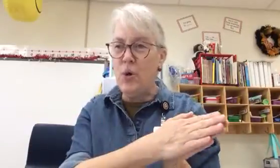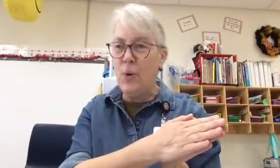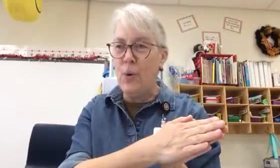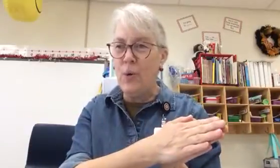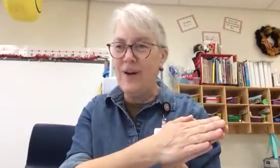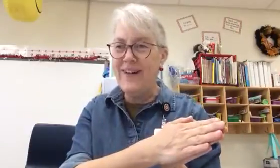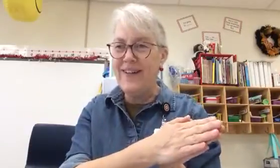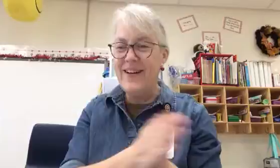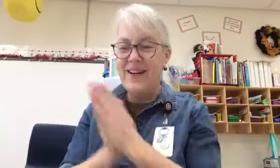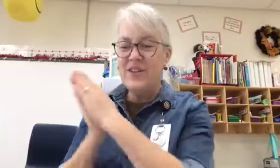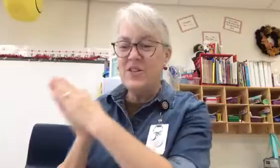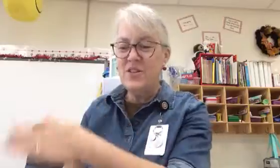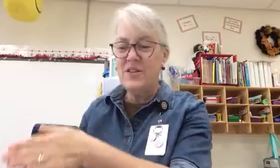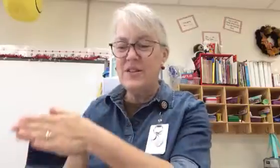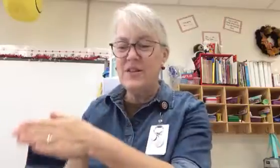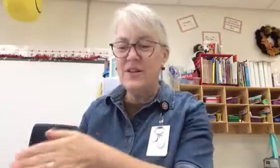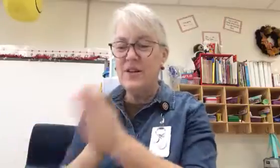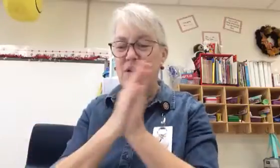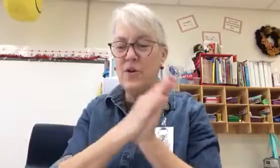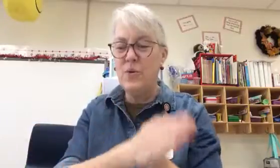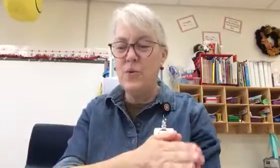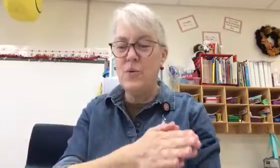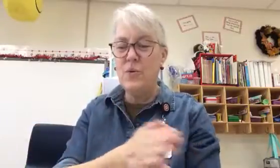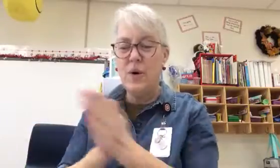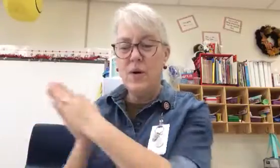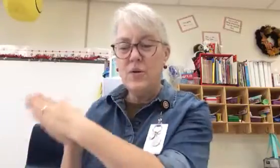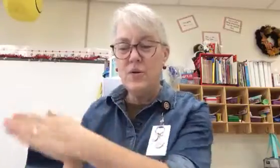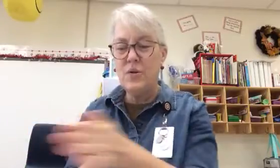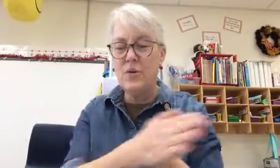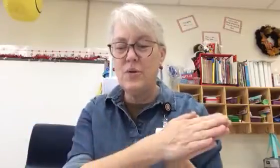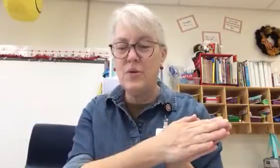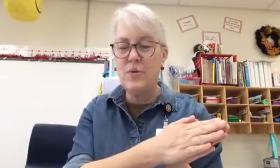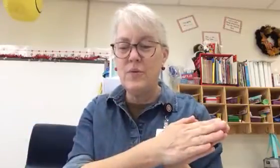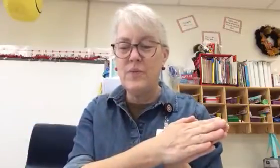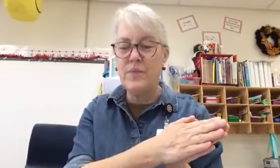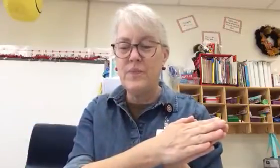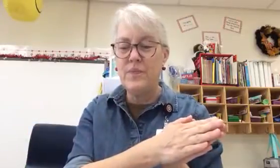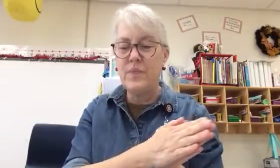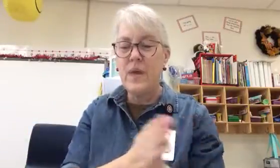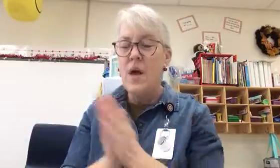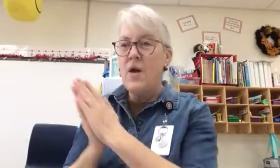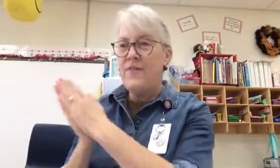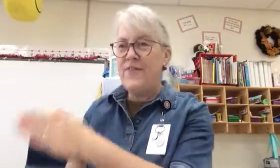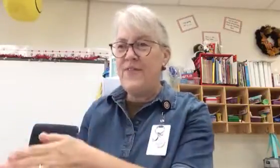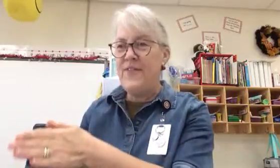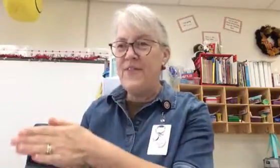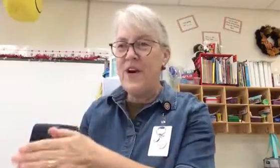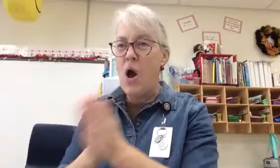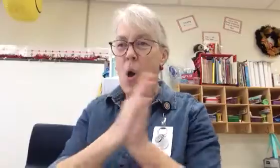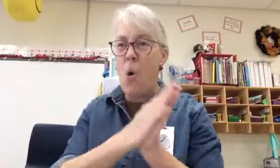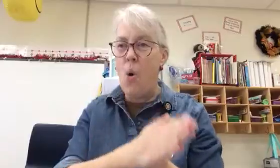or